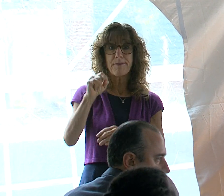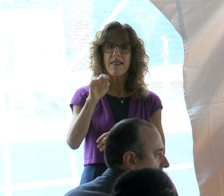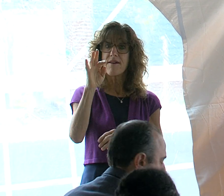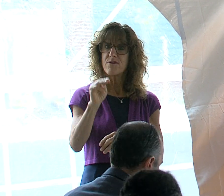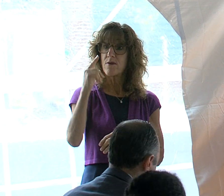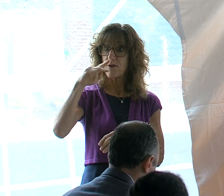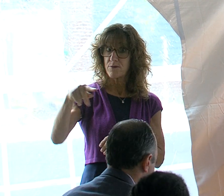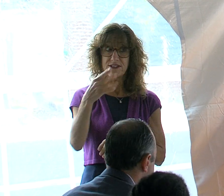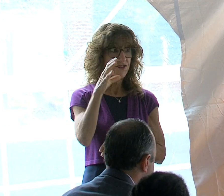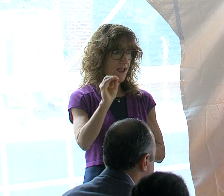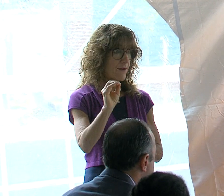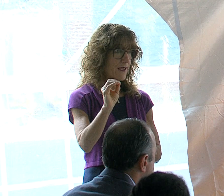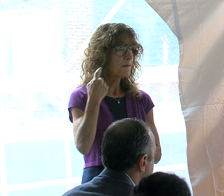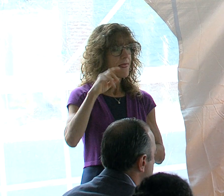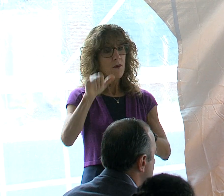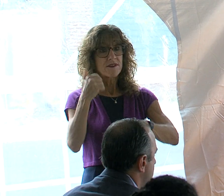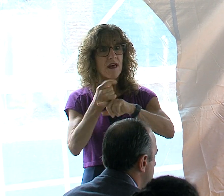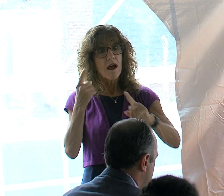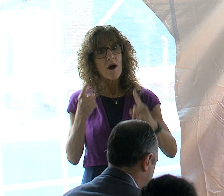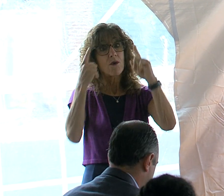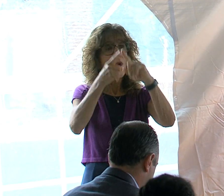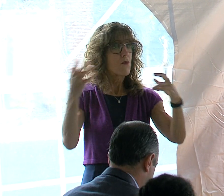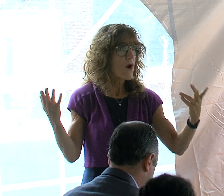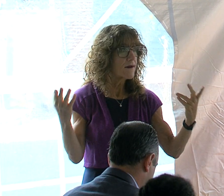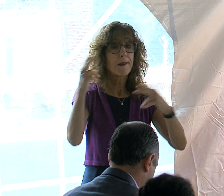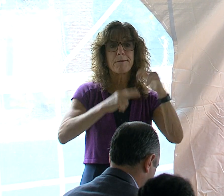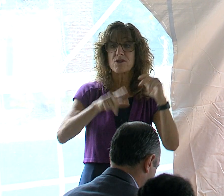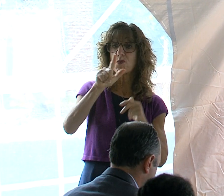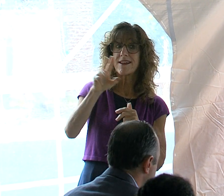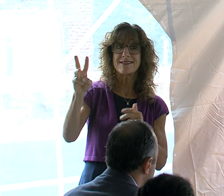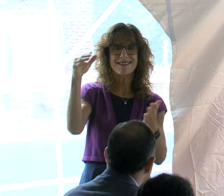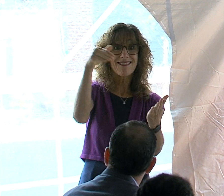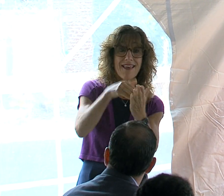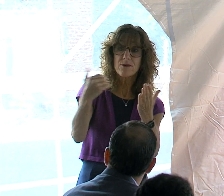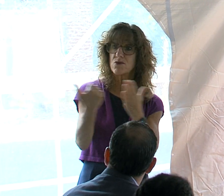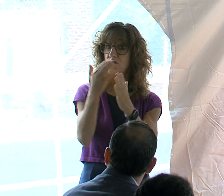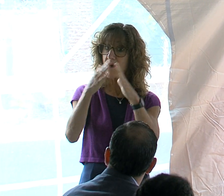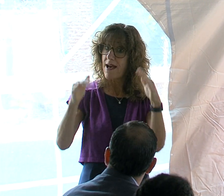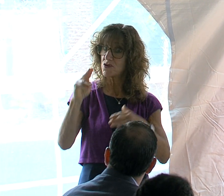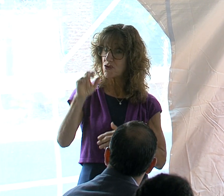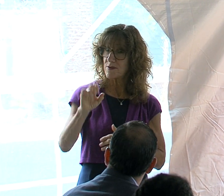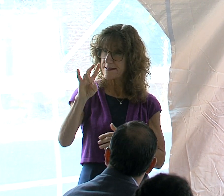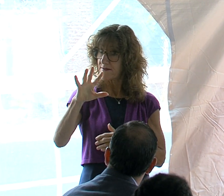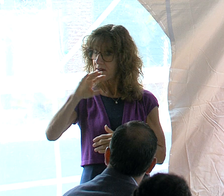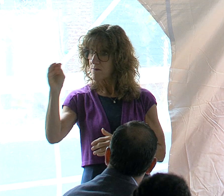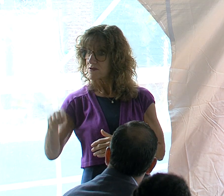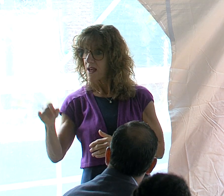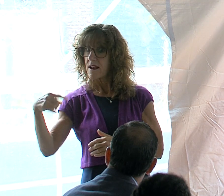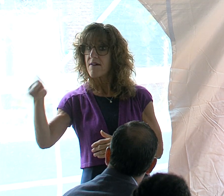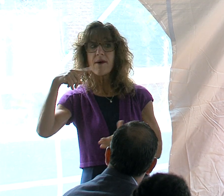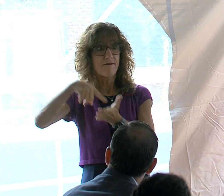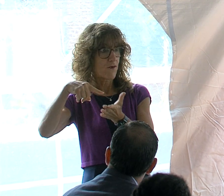county. And we set a goal to build 26,000 new housing units, 75% of which would